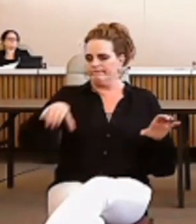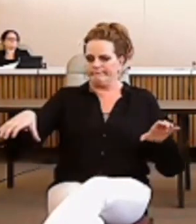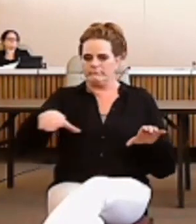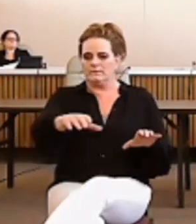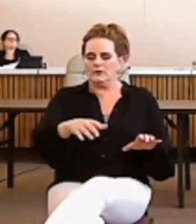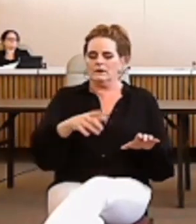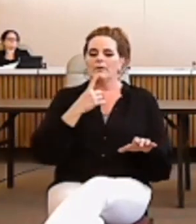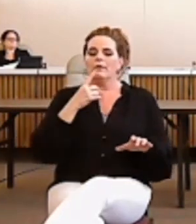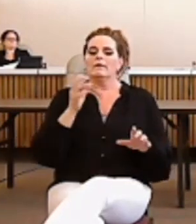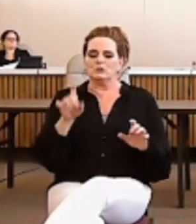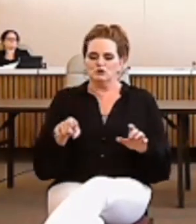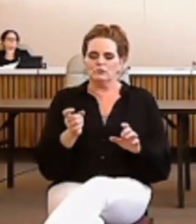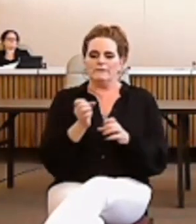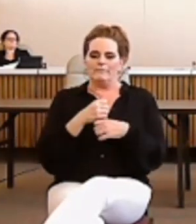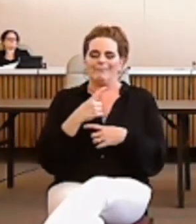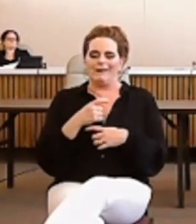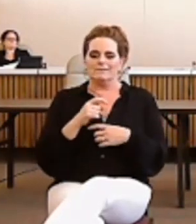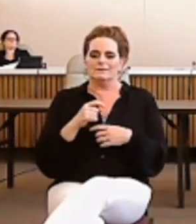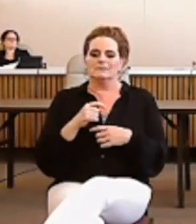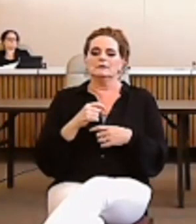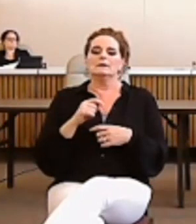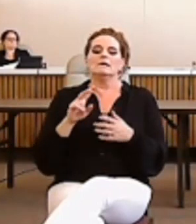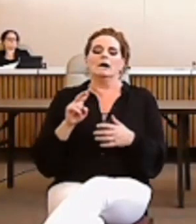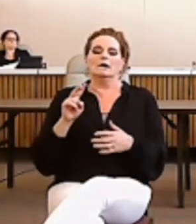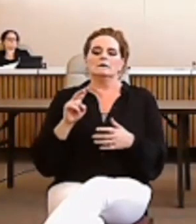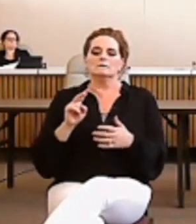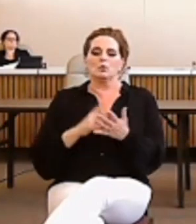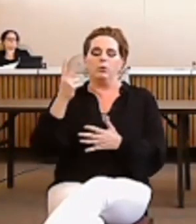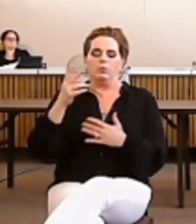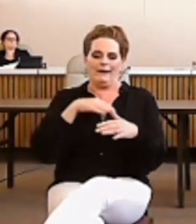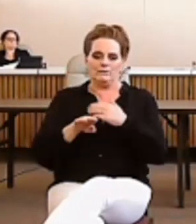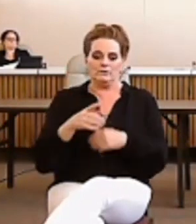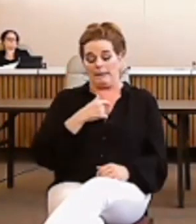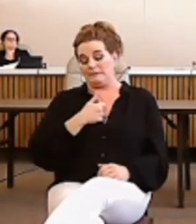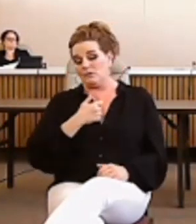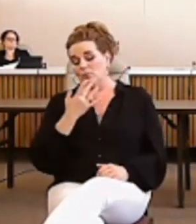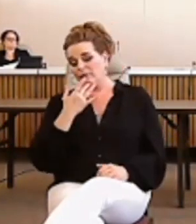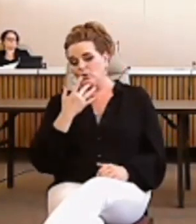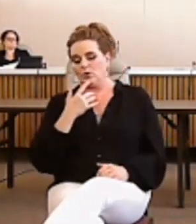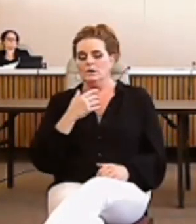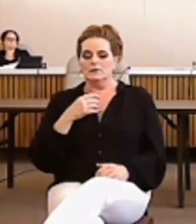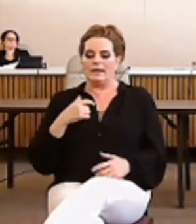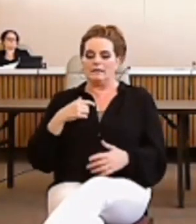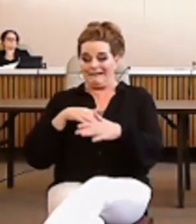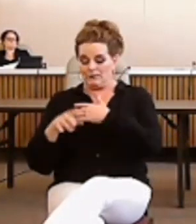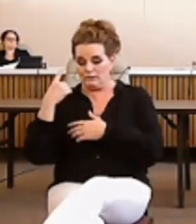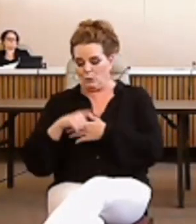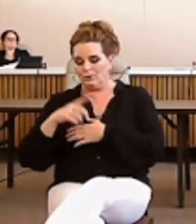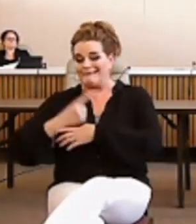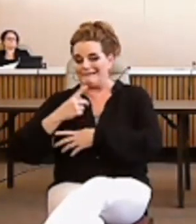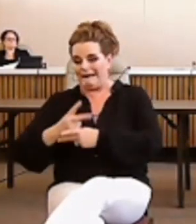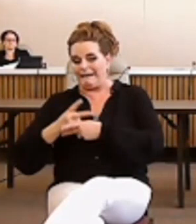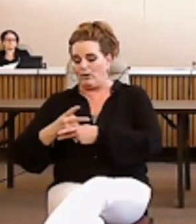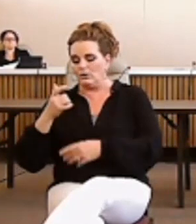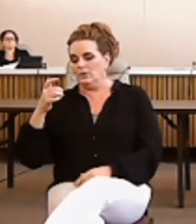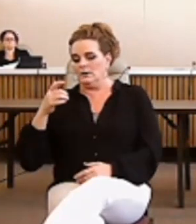entrance. In fact, I would have preferred that the parking lot for the daycare had come off of that joint entrance instead